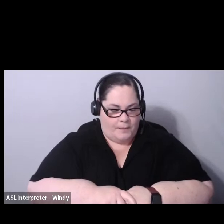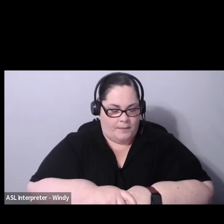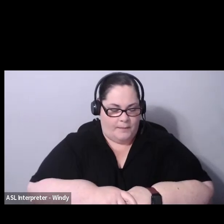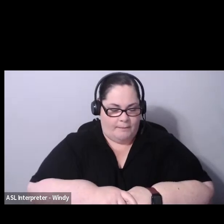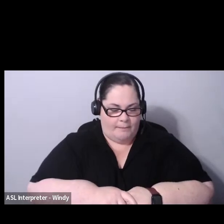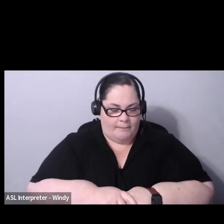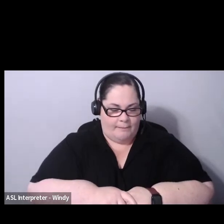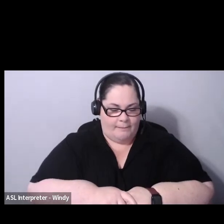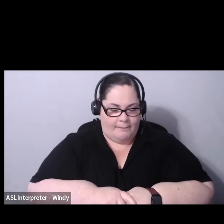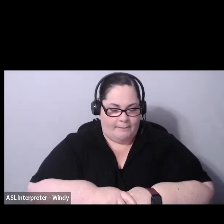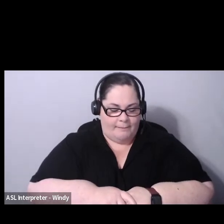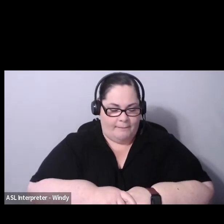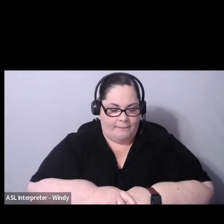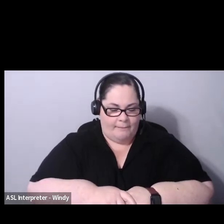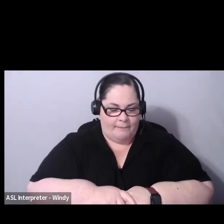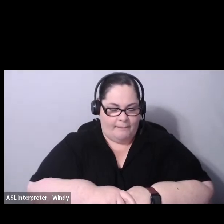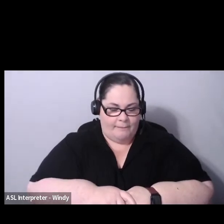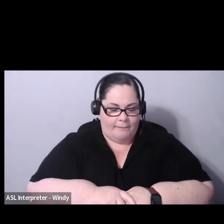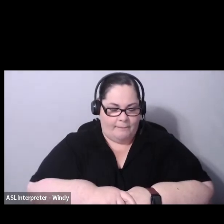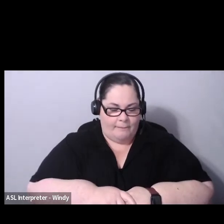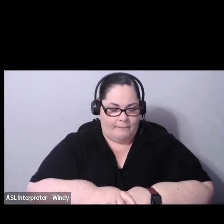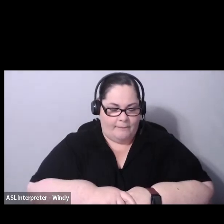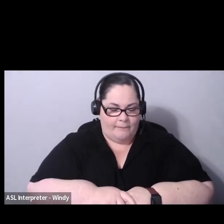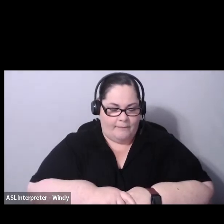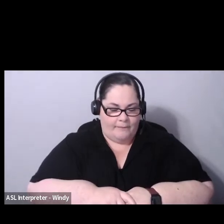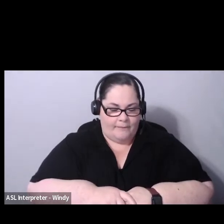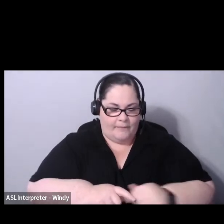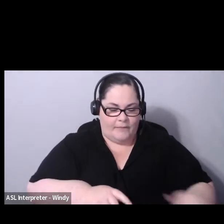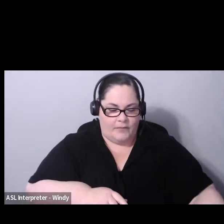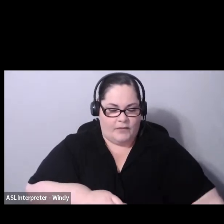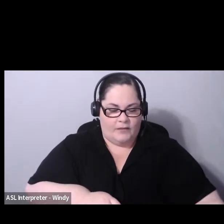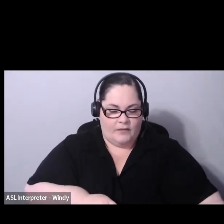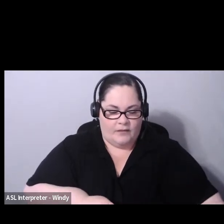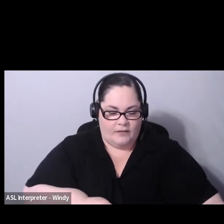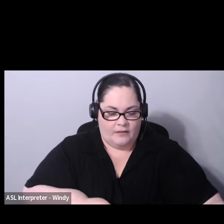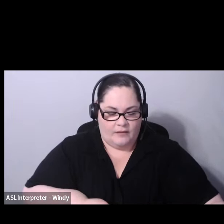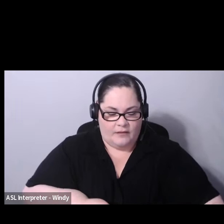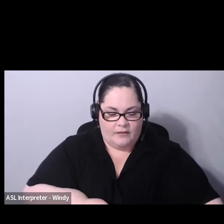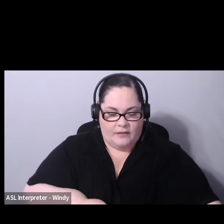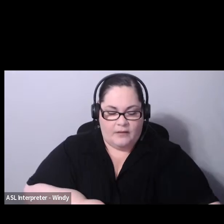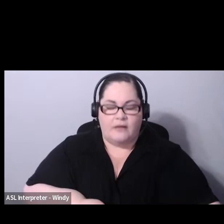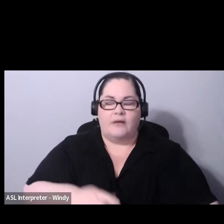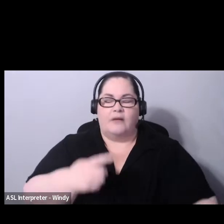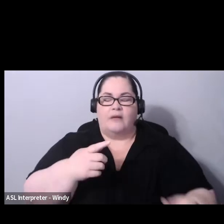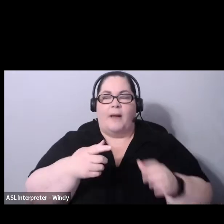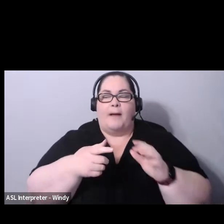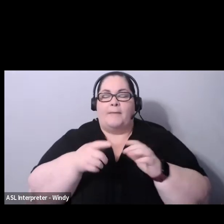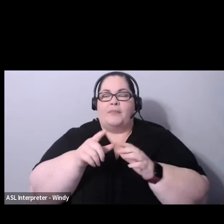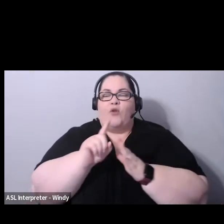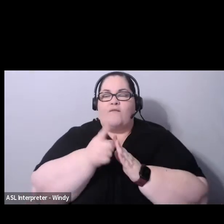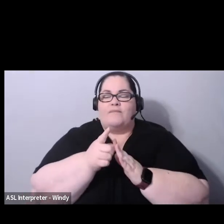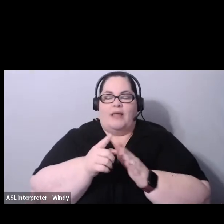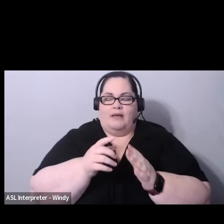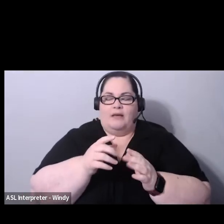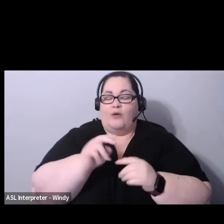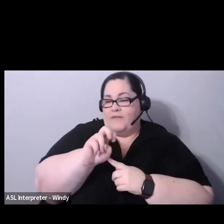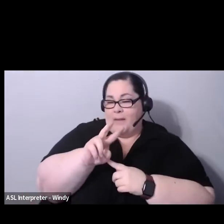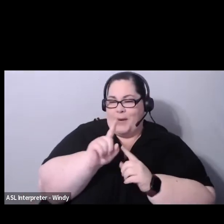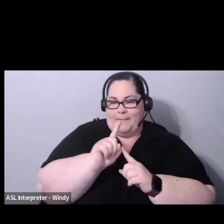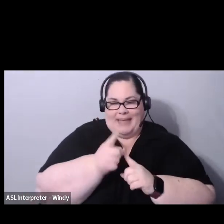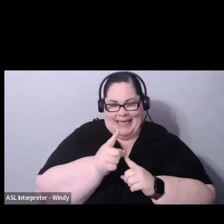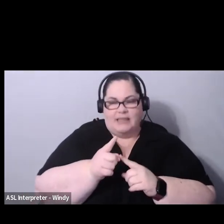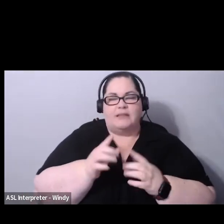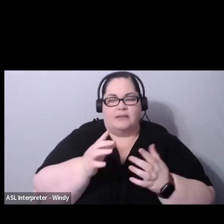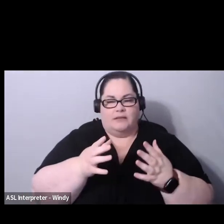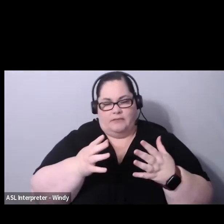what we have is just to review and approval of the minutes from November. So for any of you who